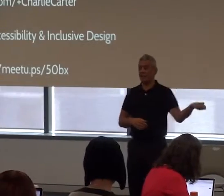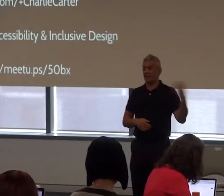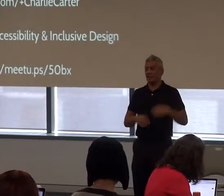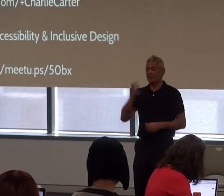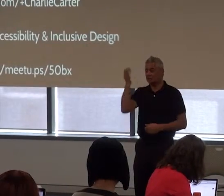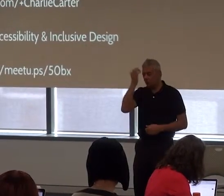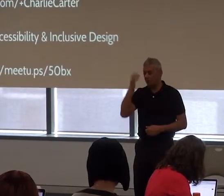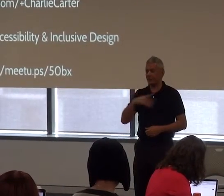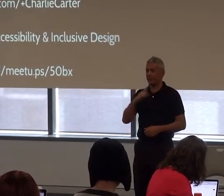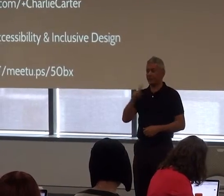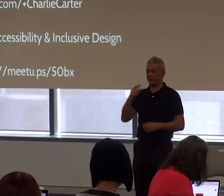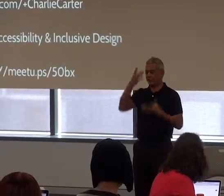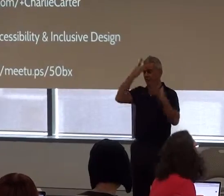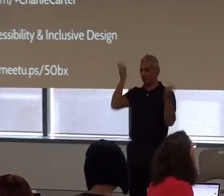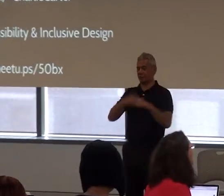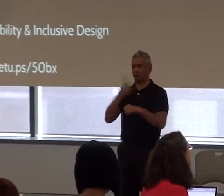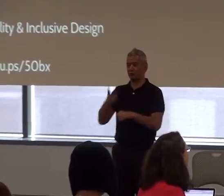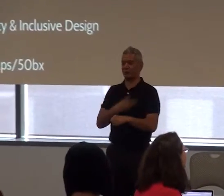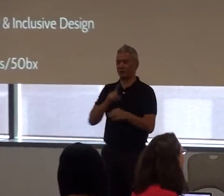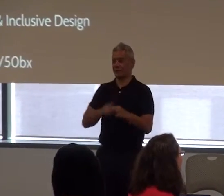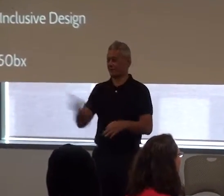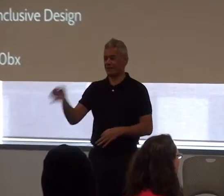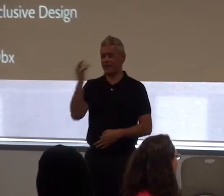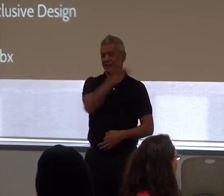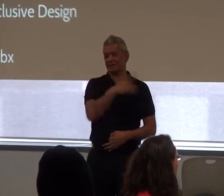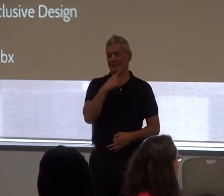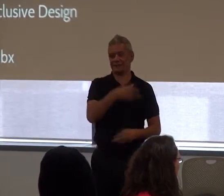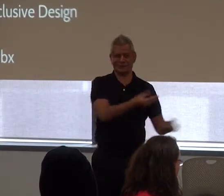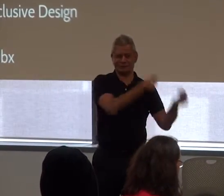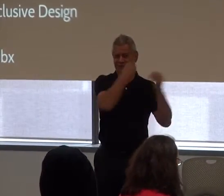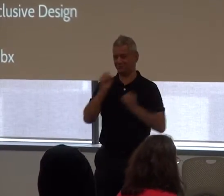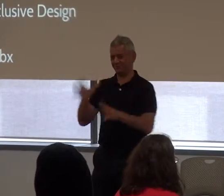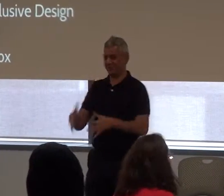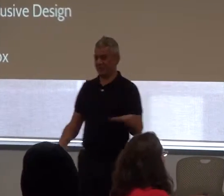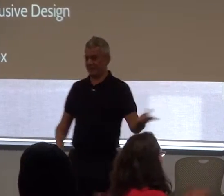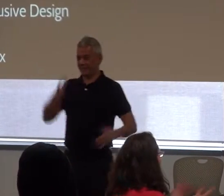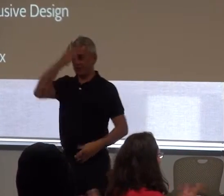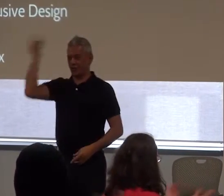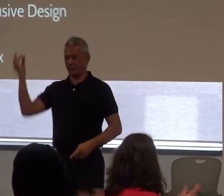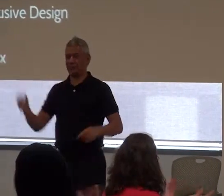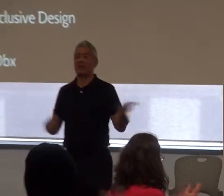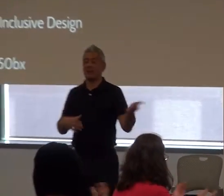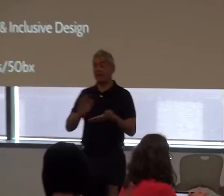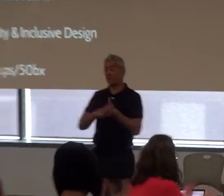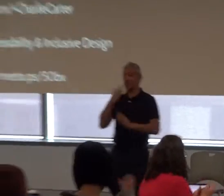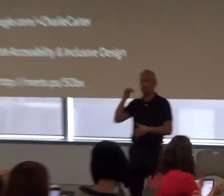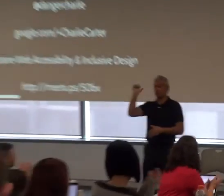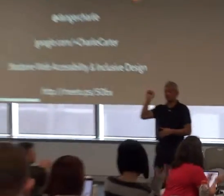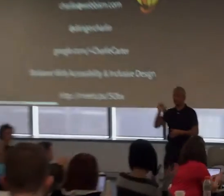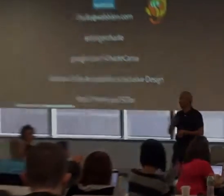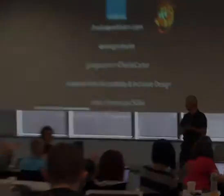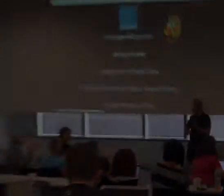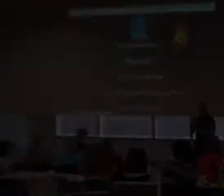if that's it, thank you so much, guys. I hope you learned a bit more today, and thank you so much for having me. Come and talk to me after if you want. Okay.